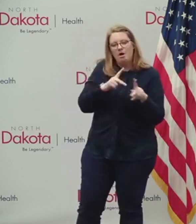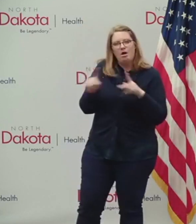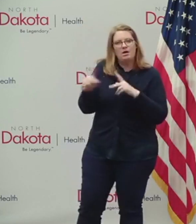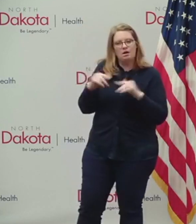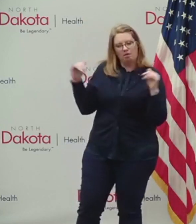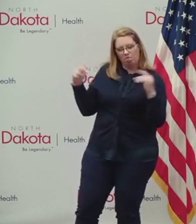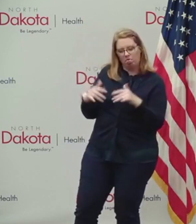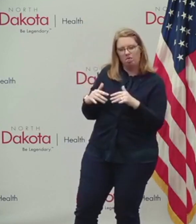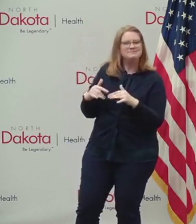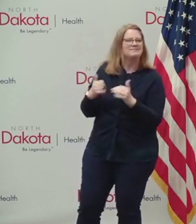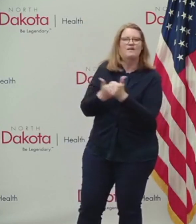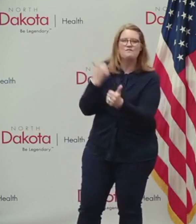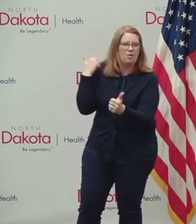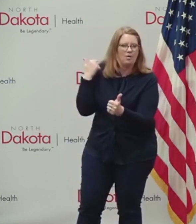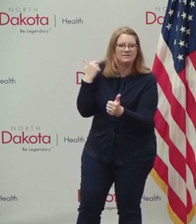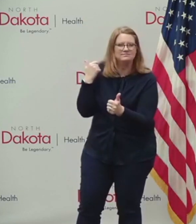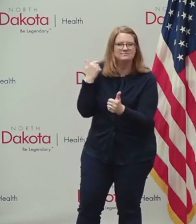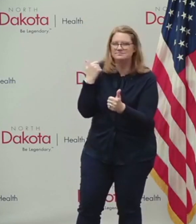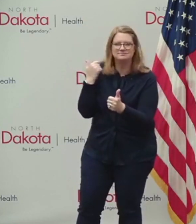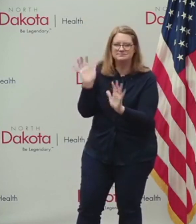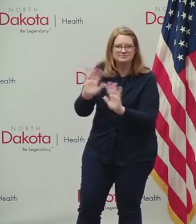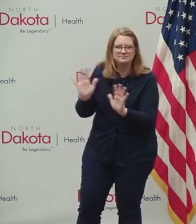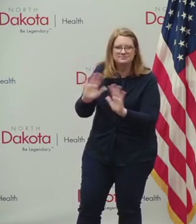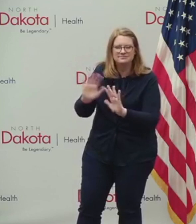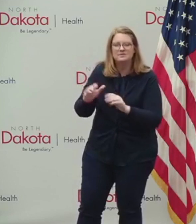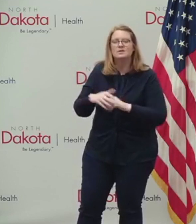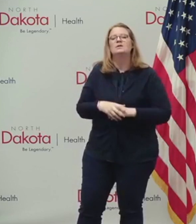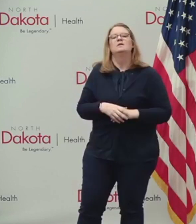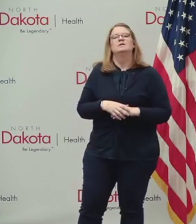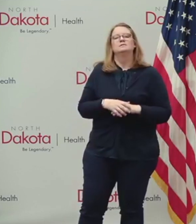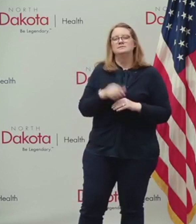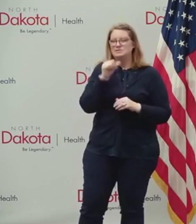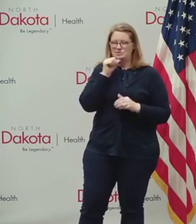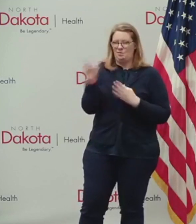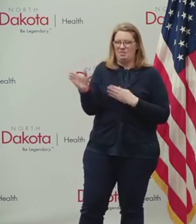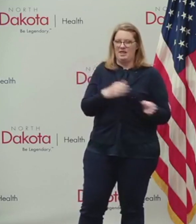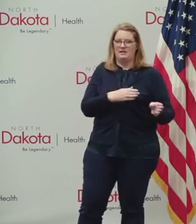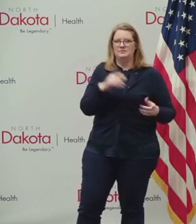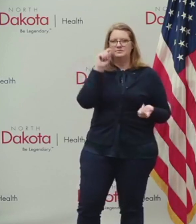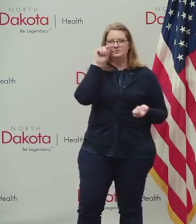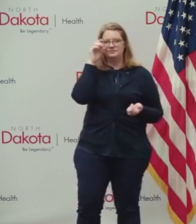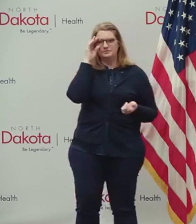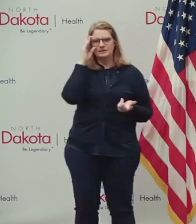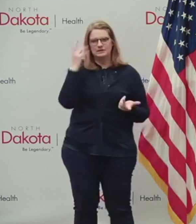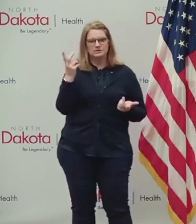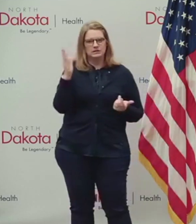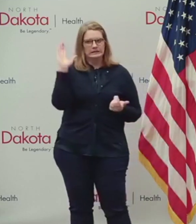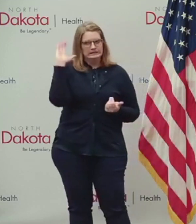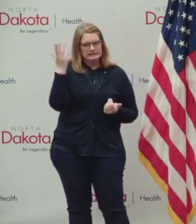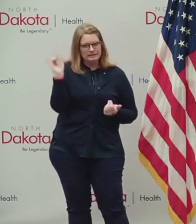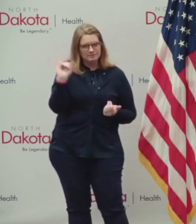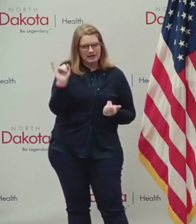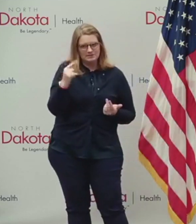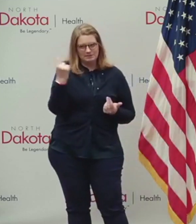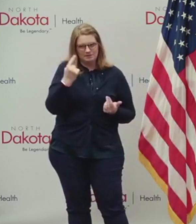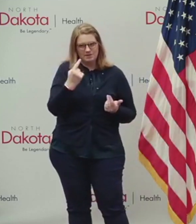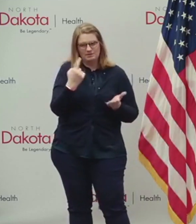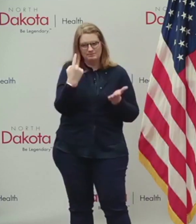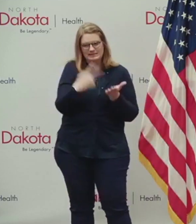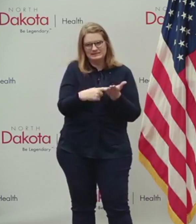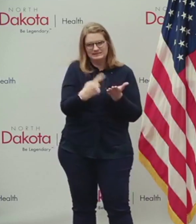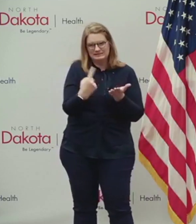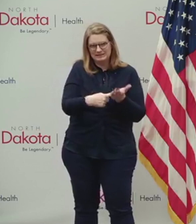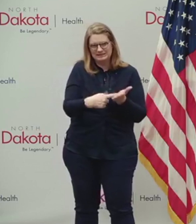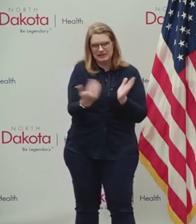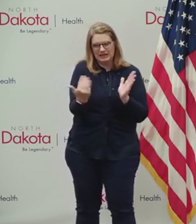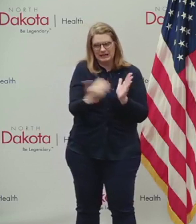an alternative to avoiding crowds in public. Now, does that sound like something we've been talking about for 7 months?